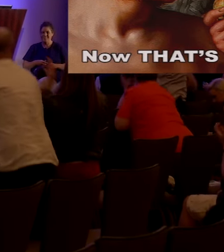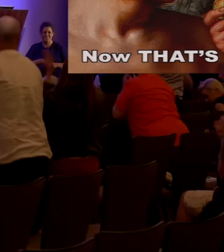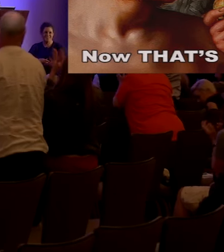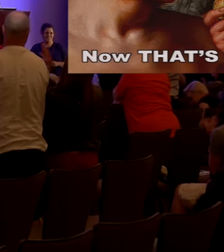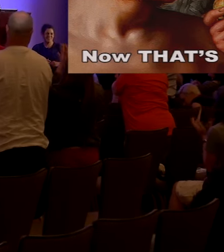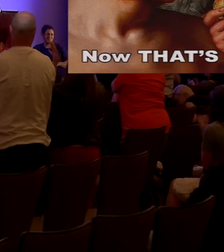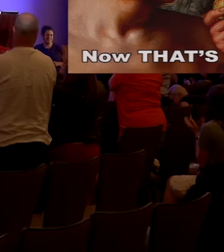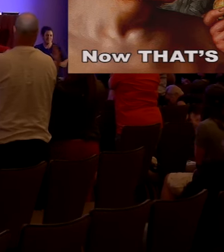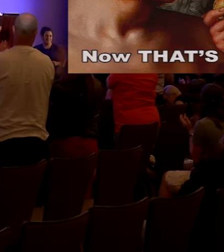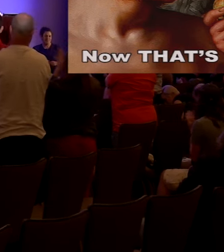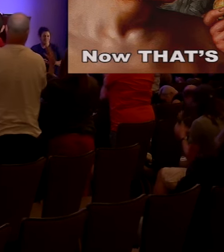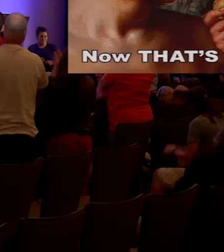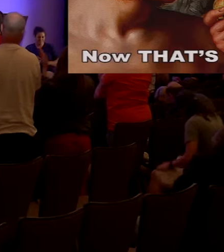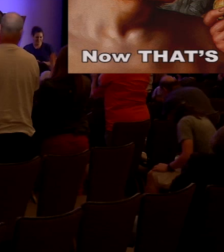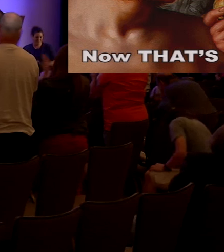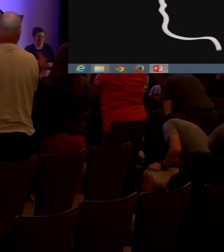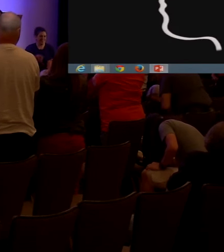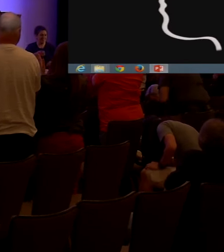Thank you.